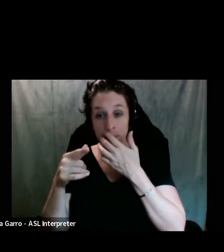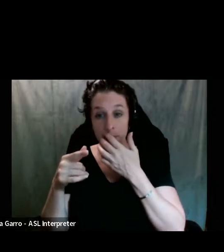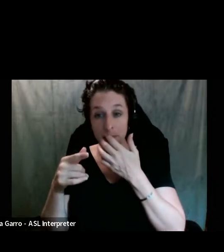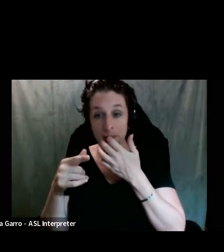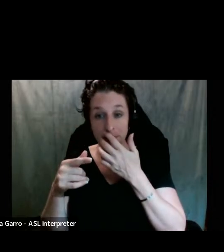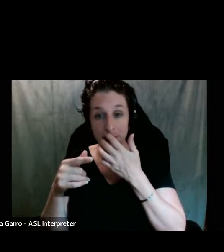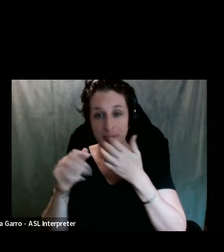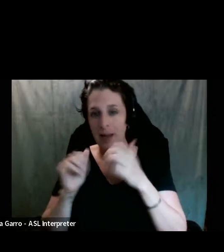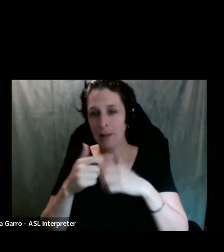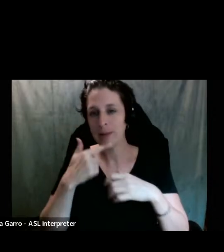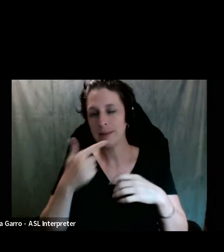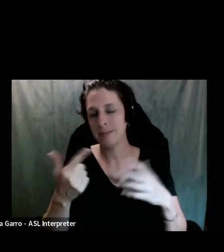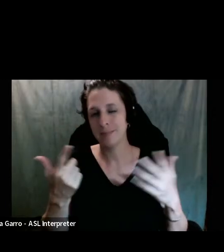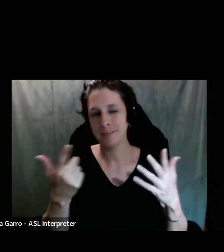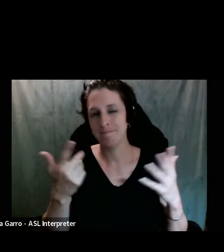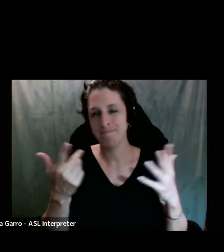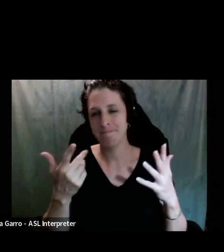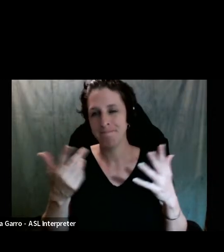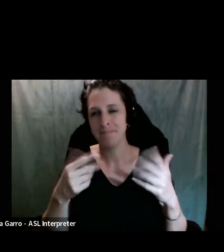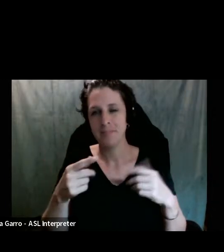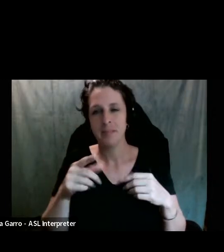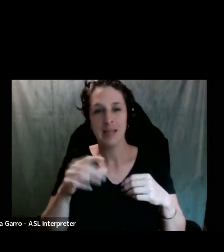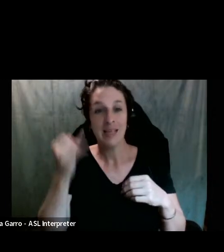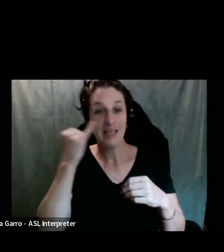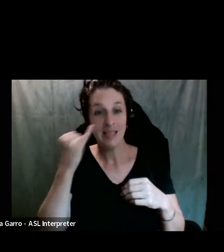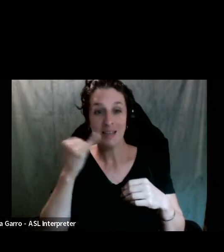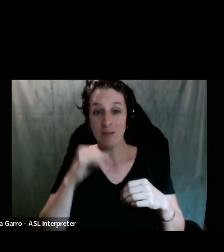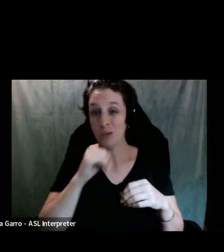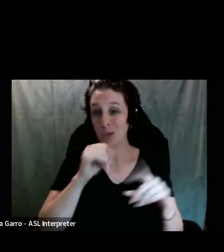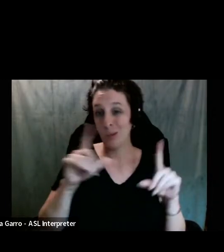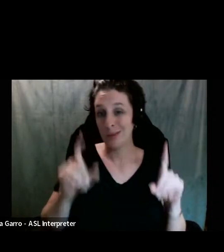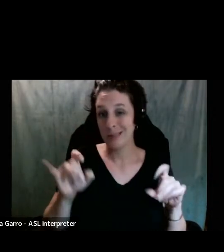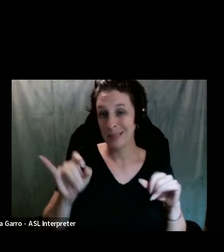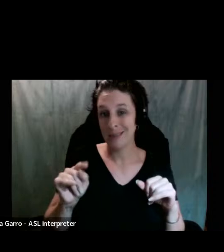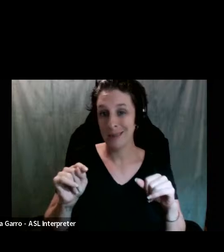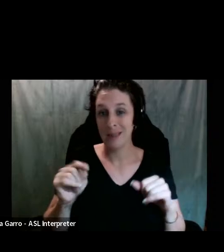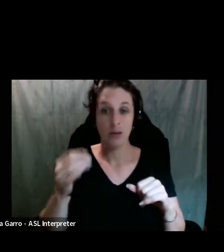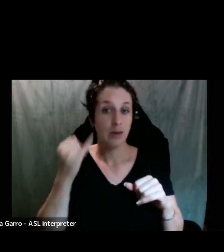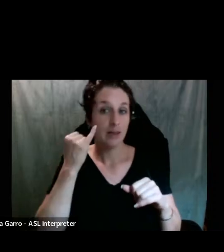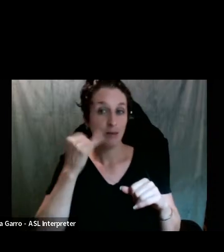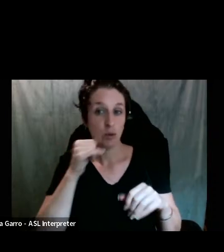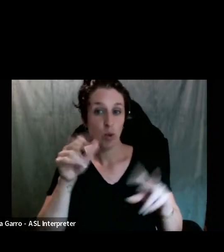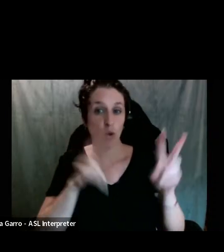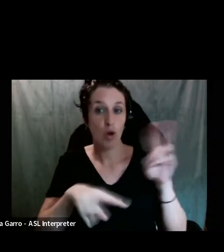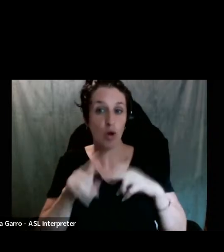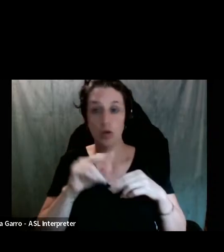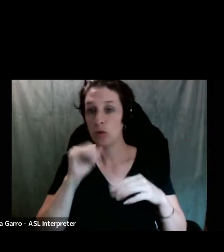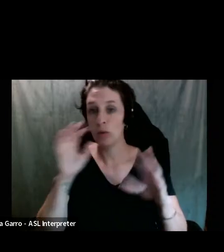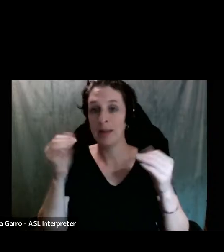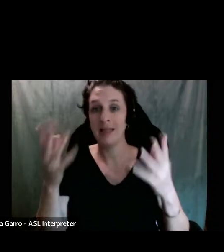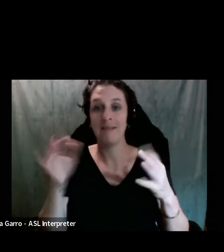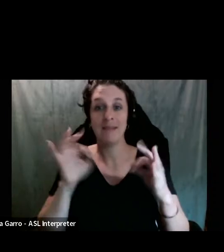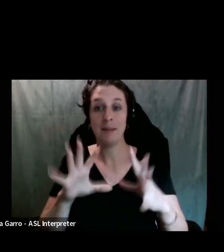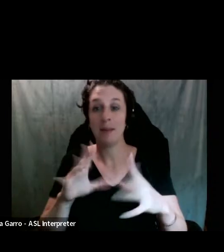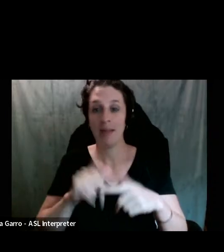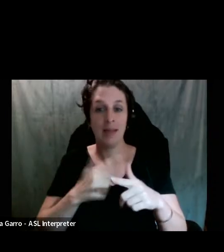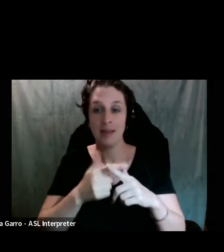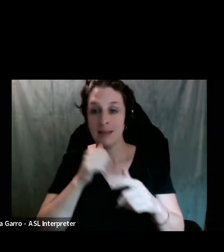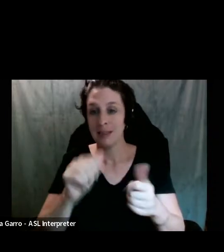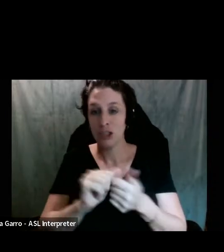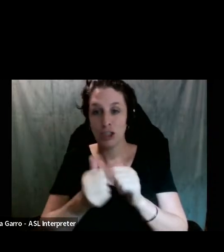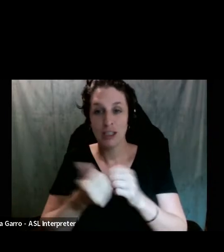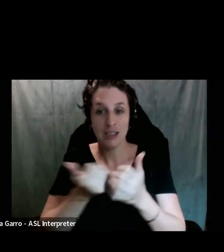how do I say it? What's the saying, if you don't test it, or if you don't look at it or you don't get feedback to it, it doesn't change anything.